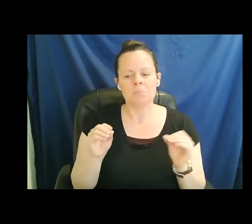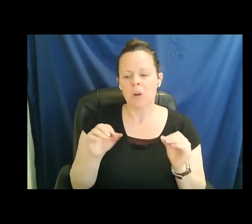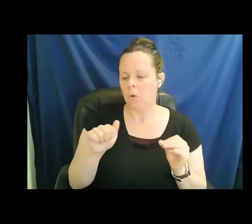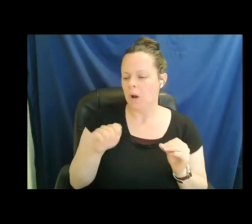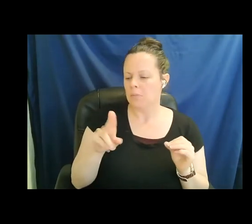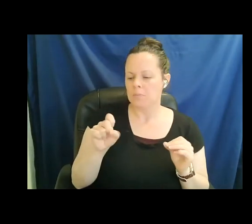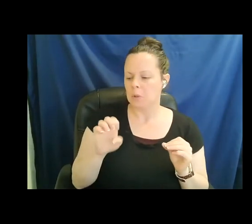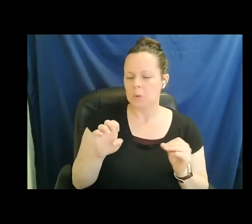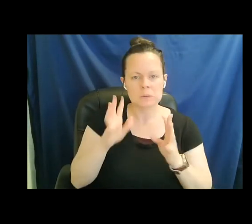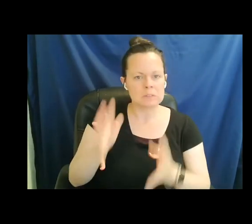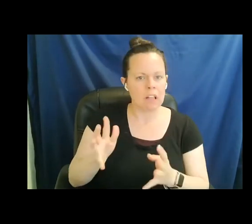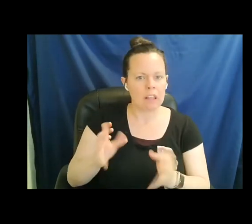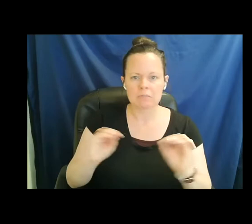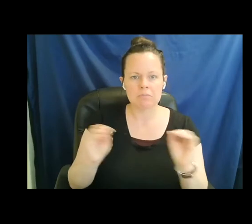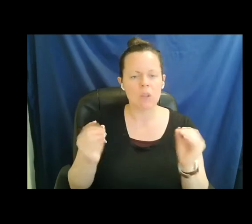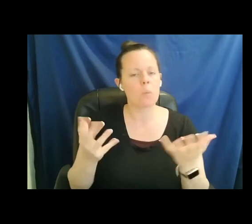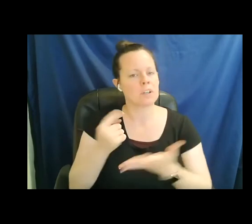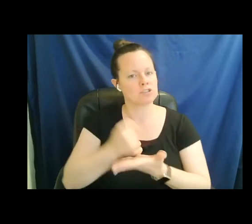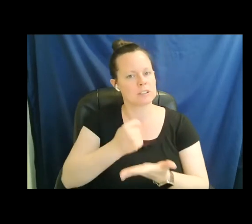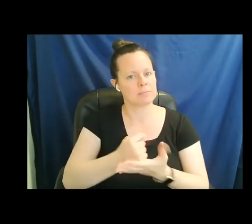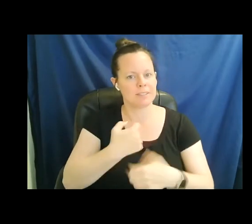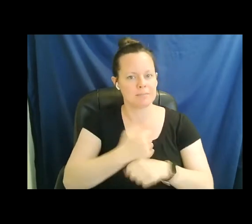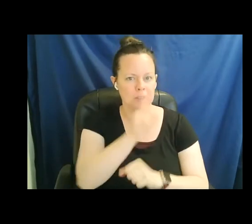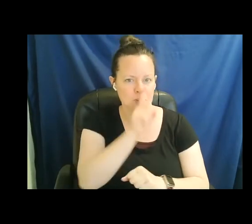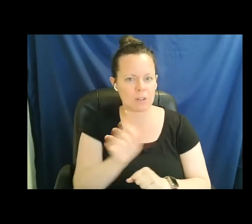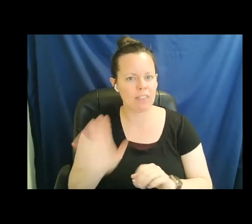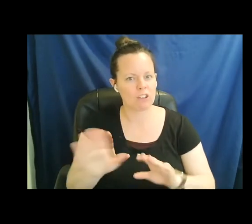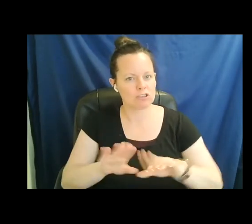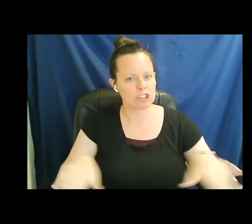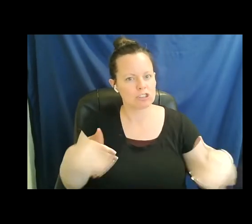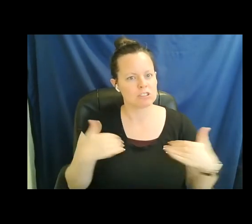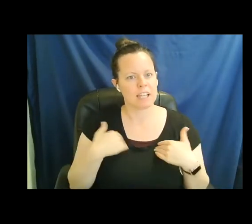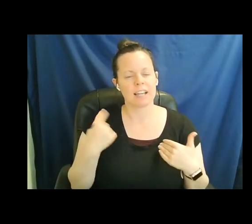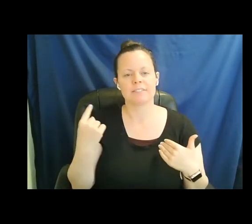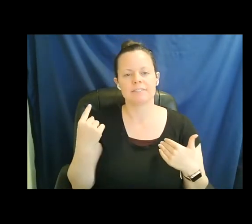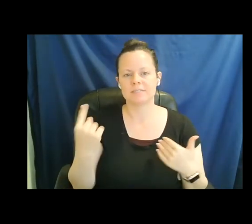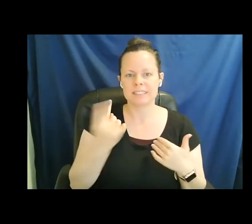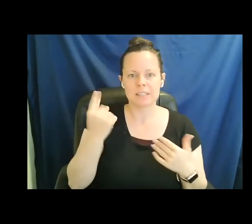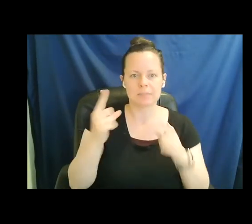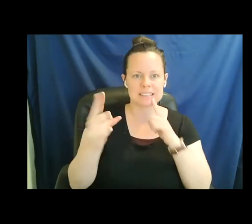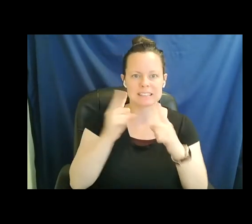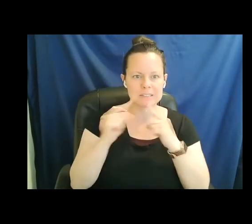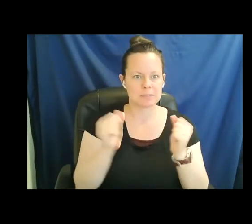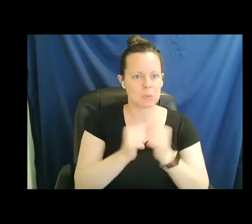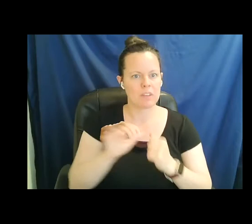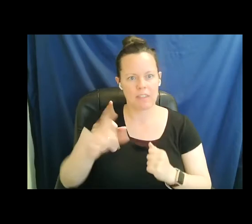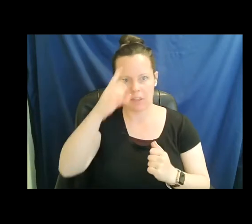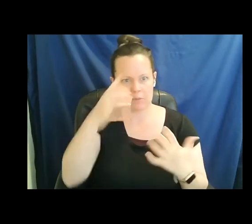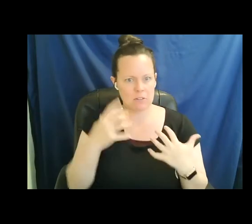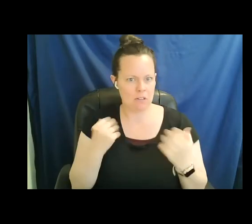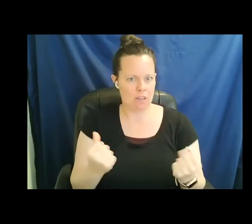treatment and make sure their kids had someone to talk to and that their mental health was taken care of.